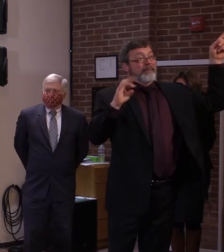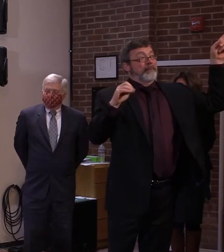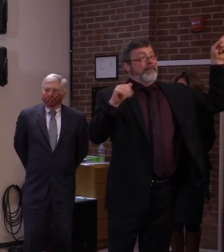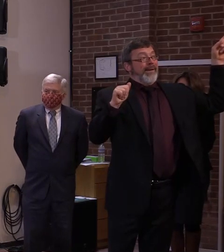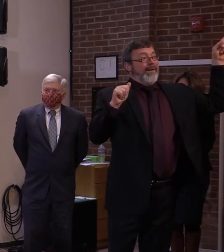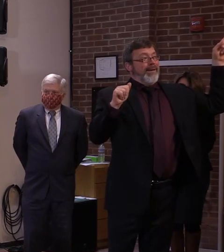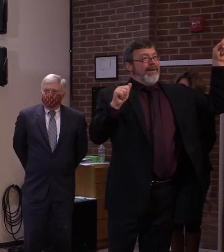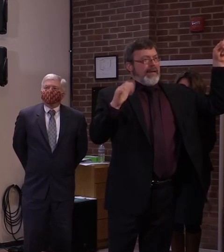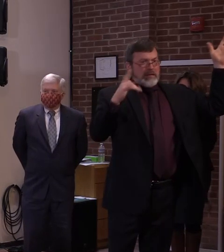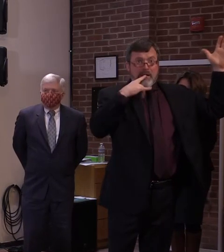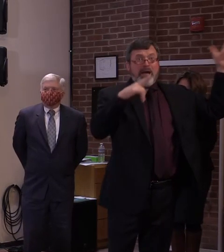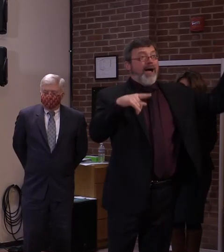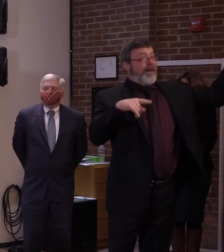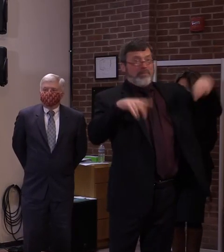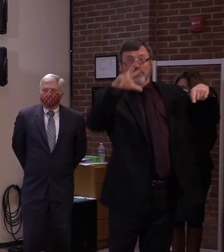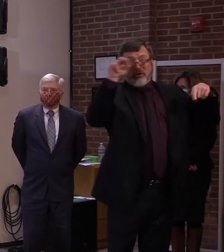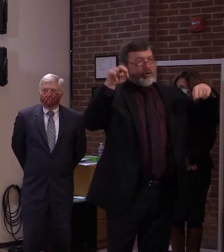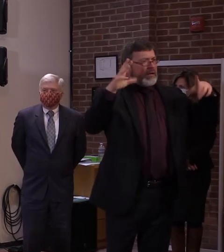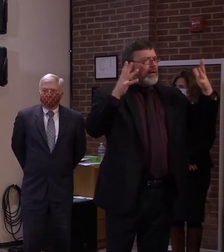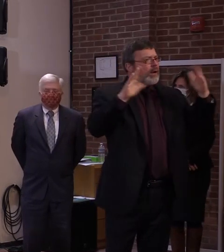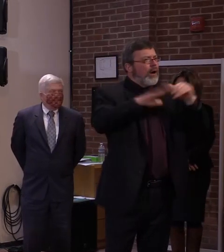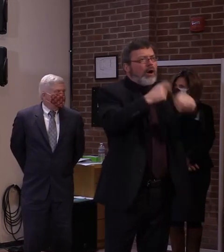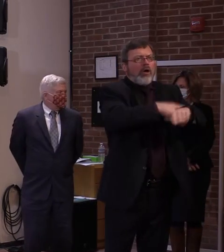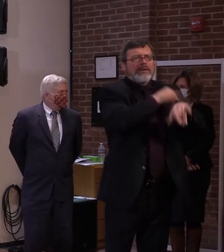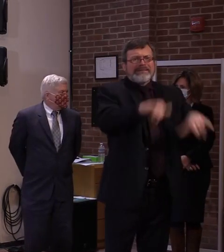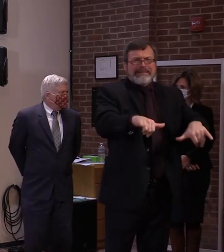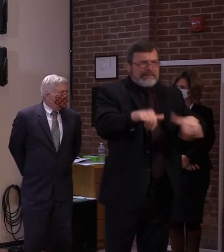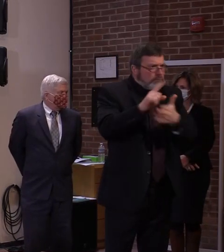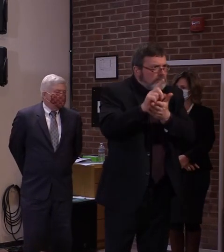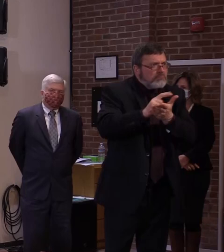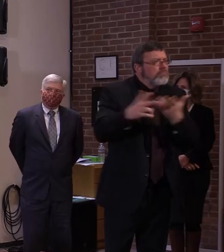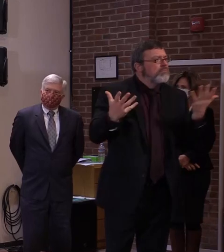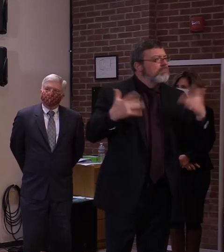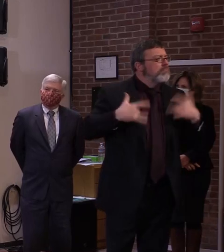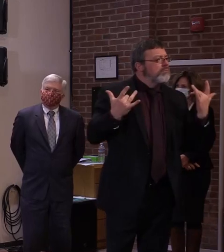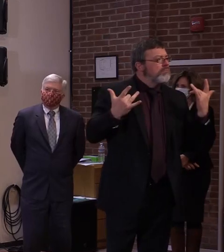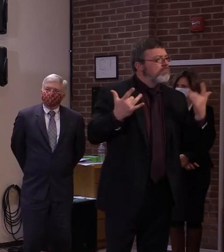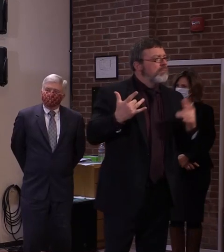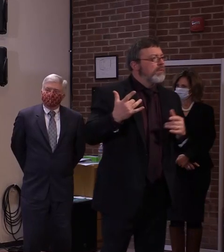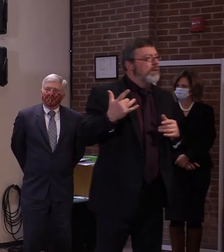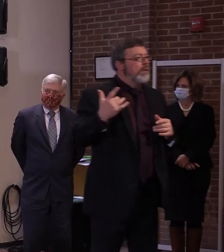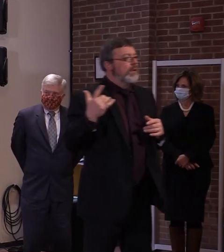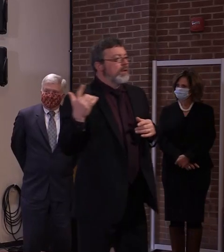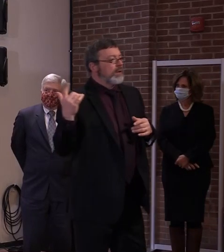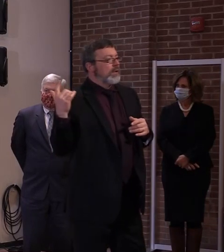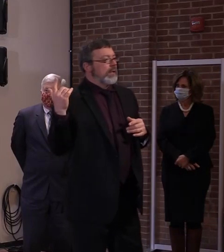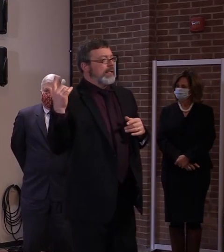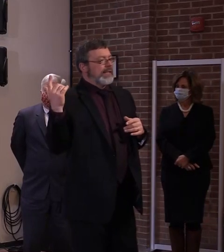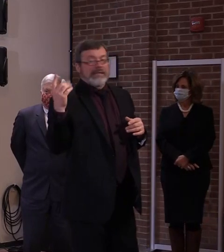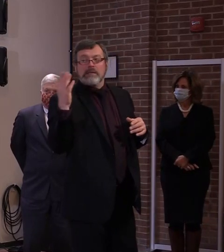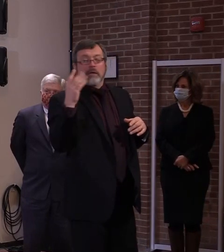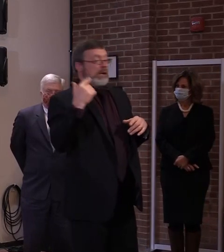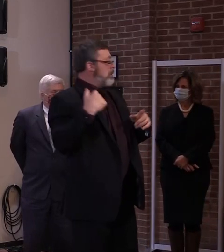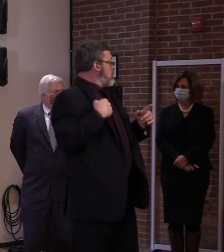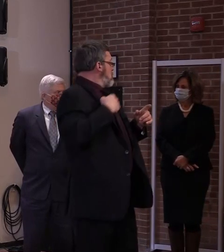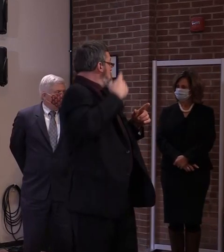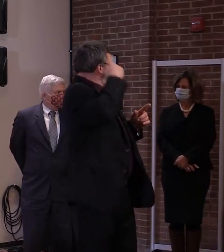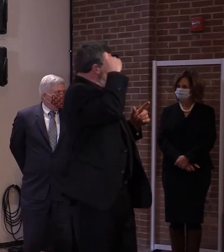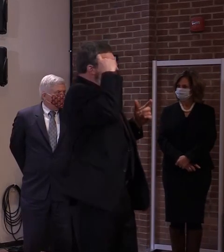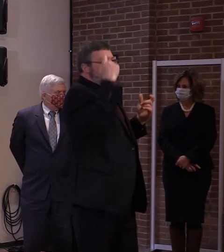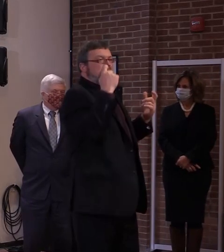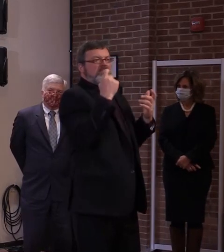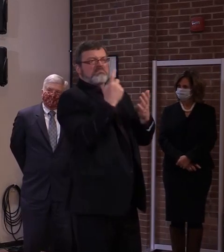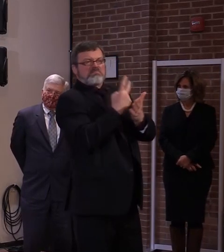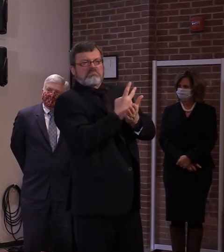think it's on a couple week basis. We don't know how long, and it's something that we talked about over the last couple of weeks.